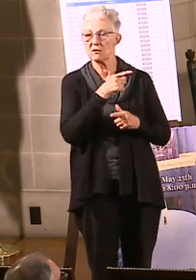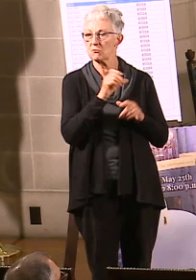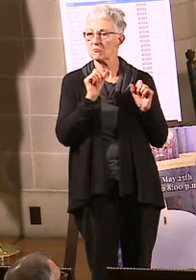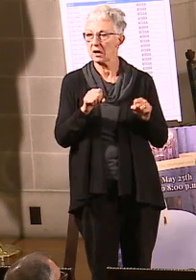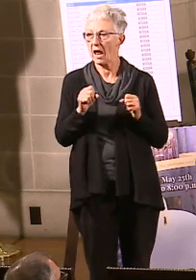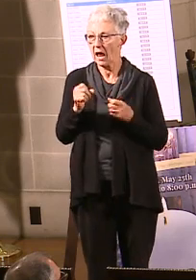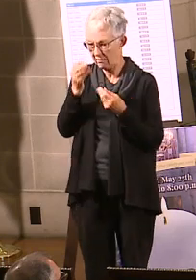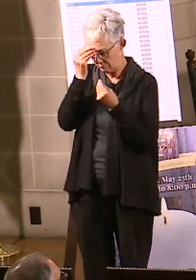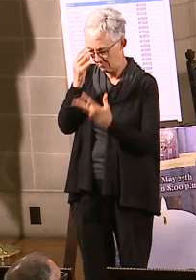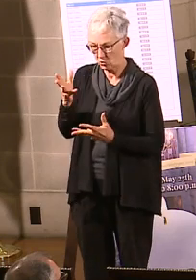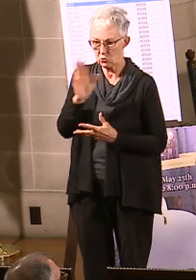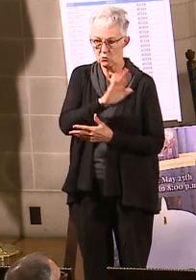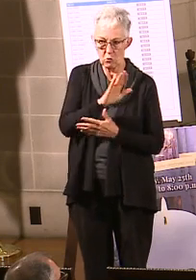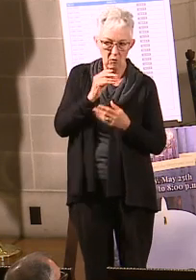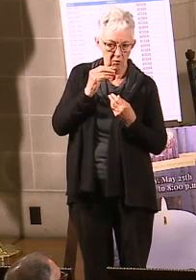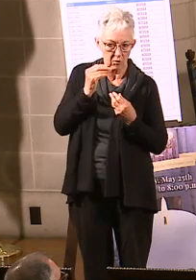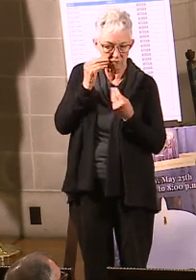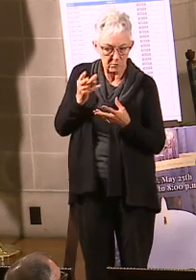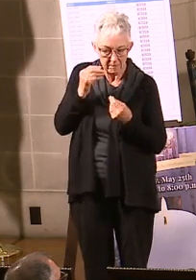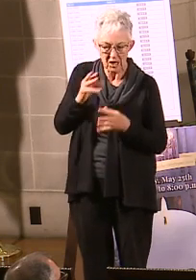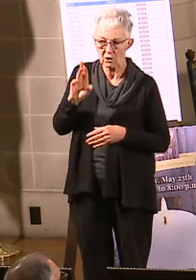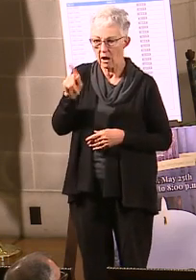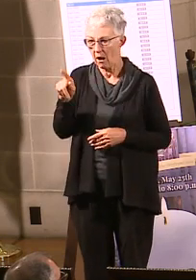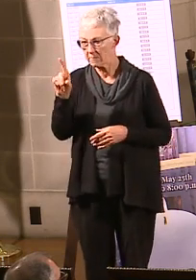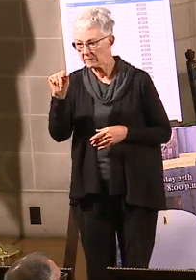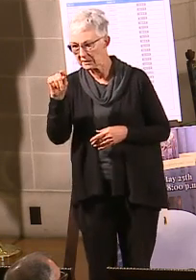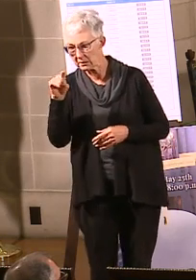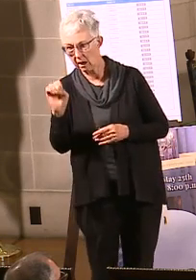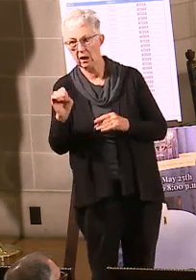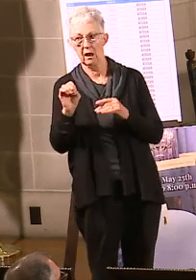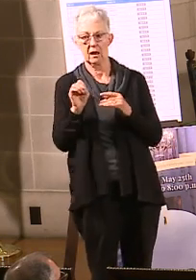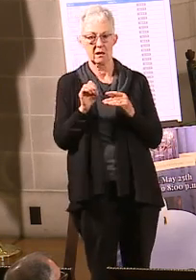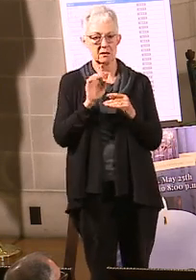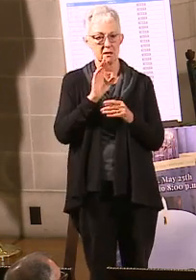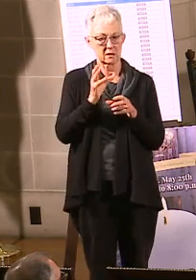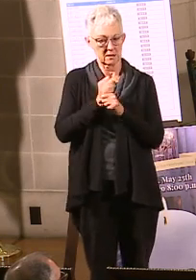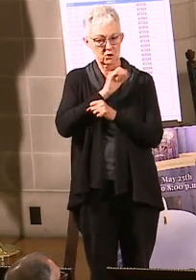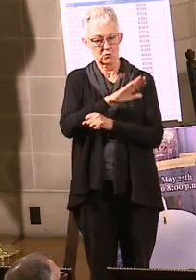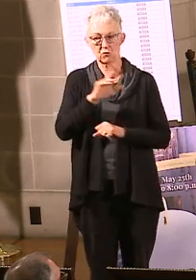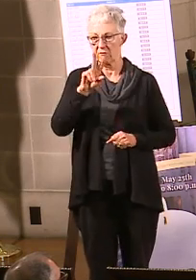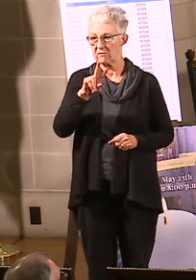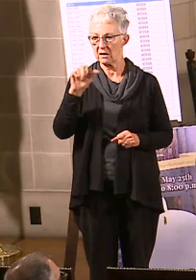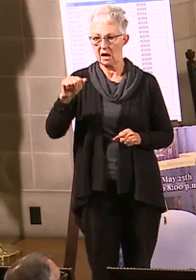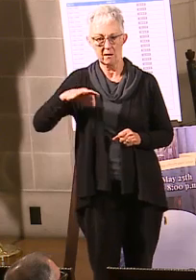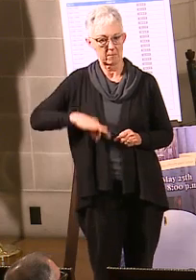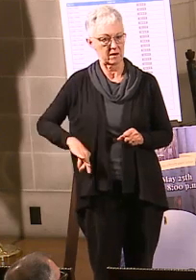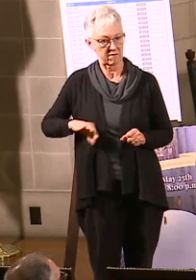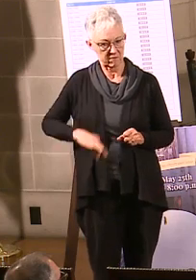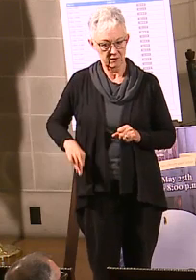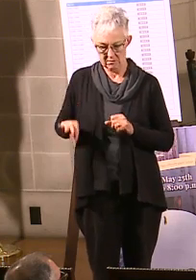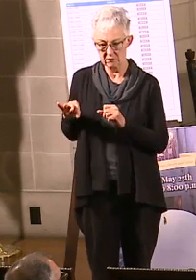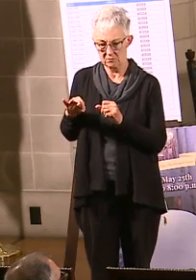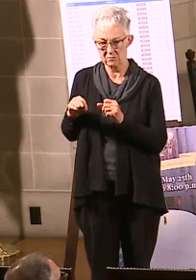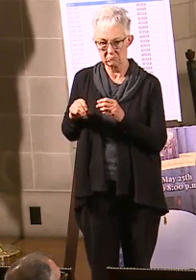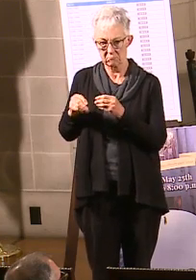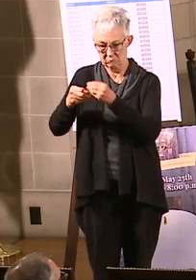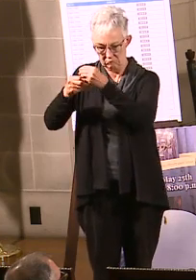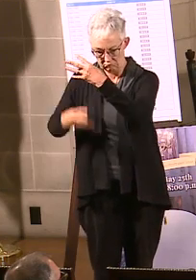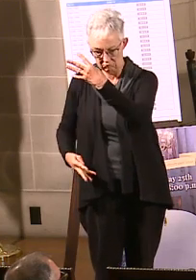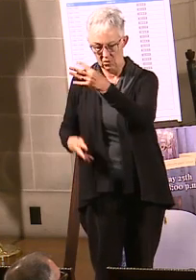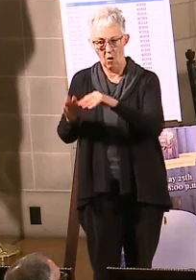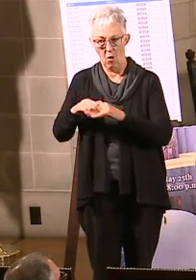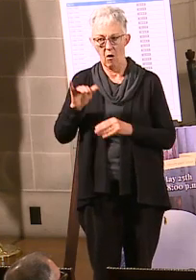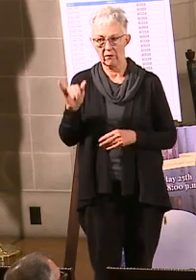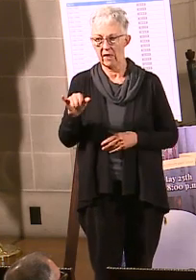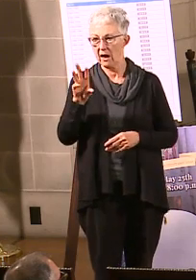and we've tested it with a few veterans and with some USVA personnel, and we got all the bugs worked out, so it should work